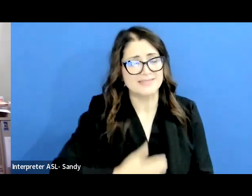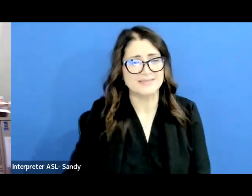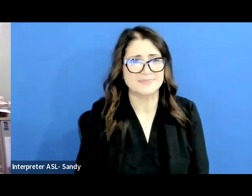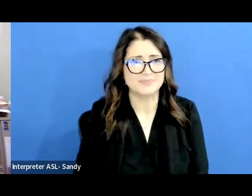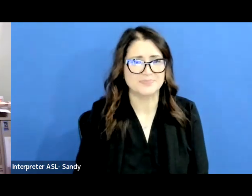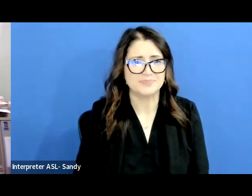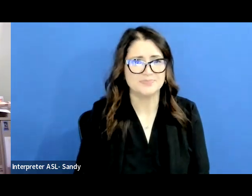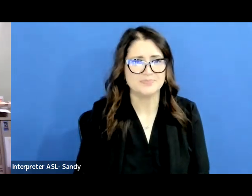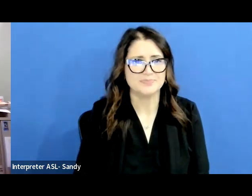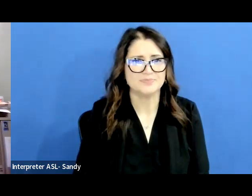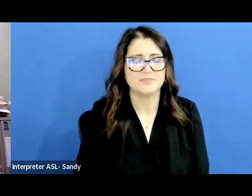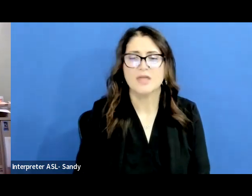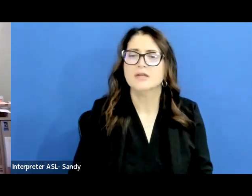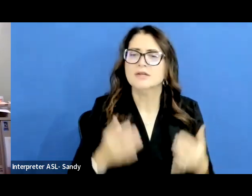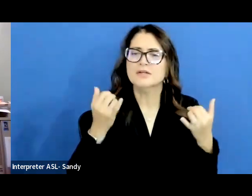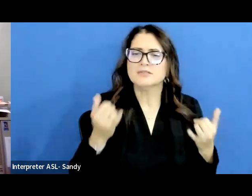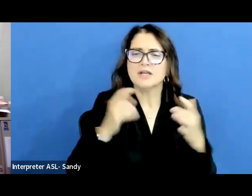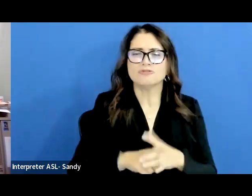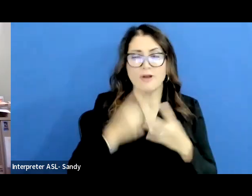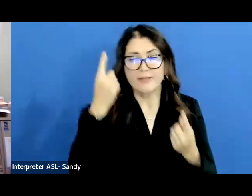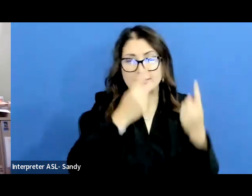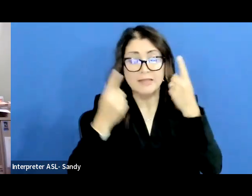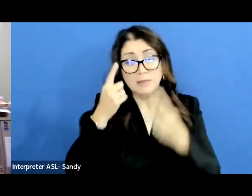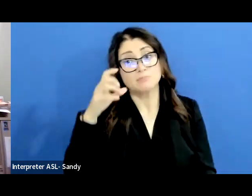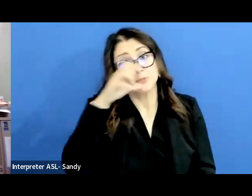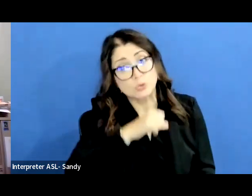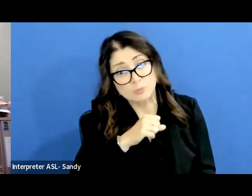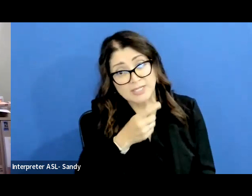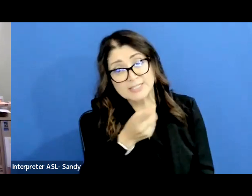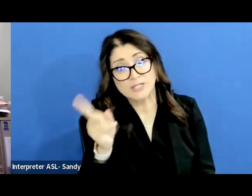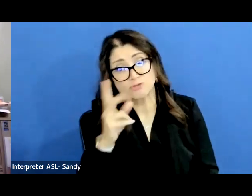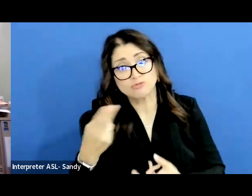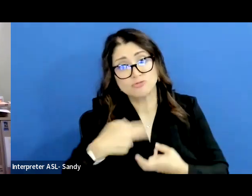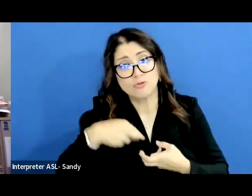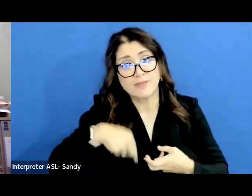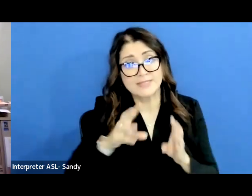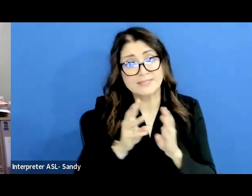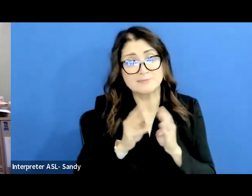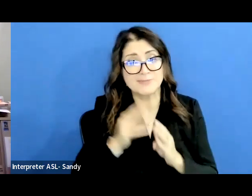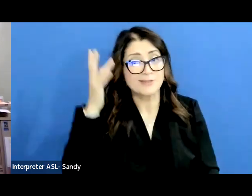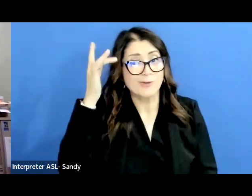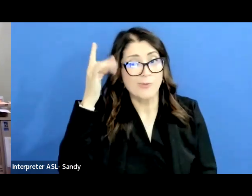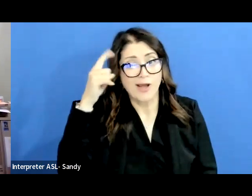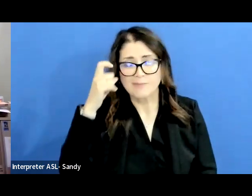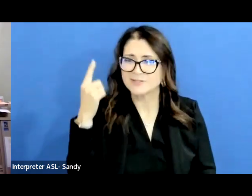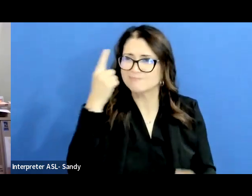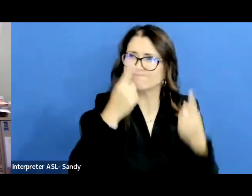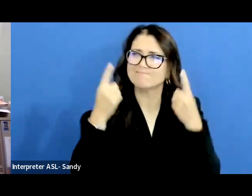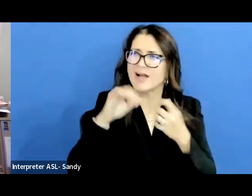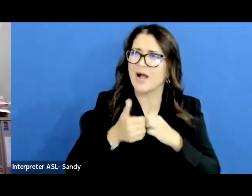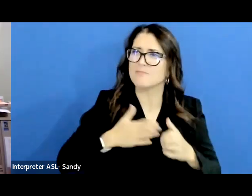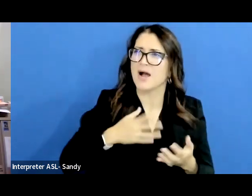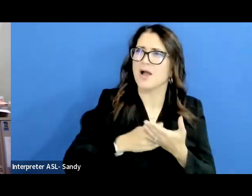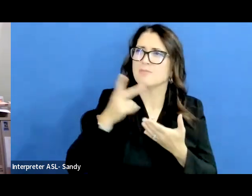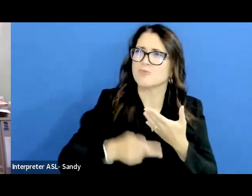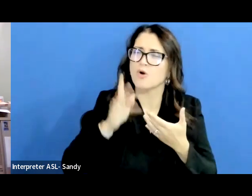So as we start thinking about, I'm assuming that you're in this session because you're considering how maybe your program could engage